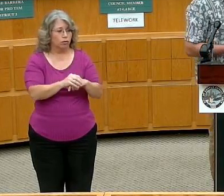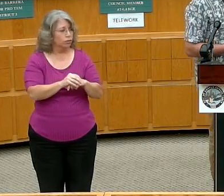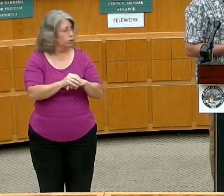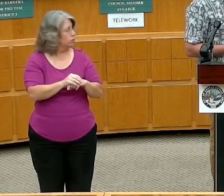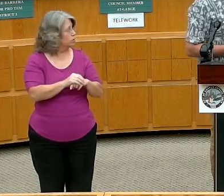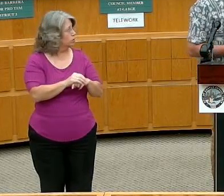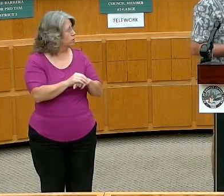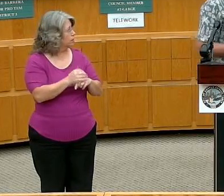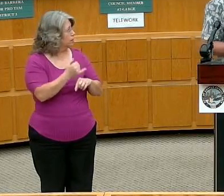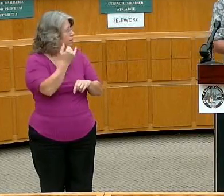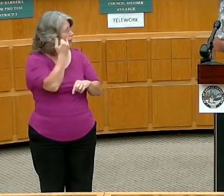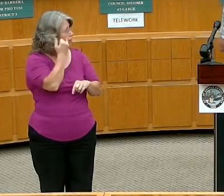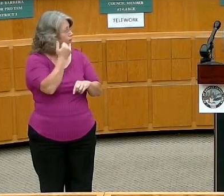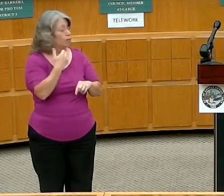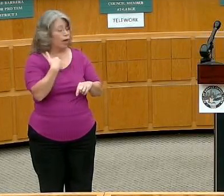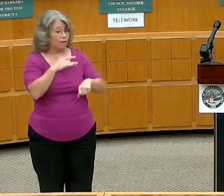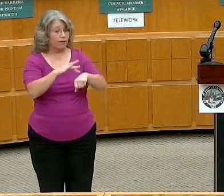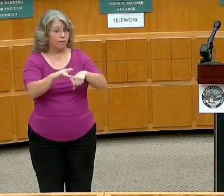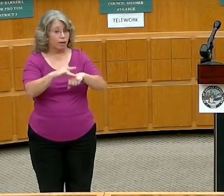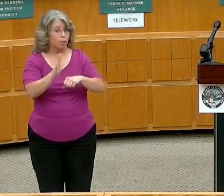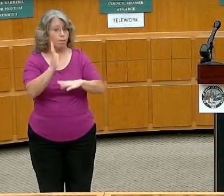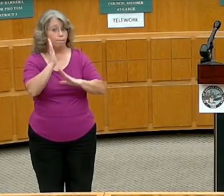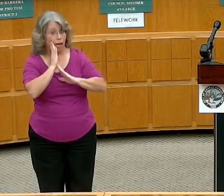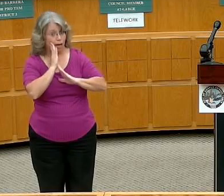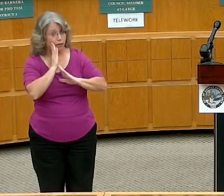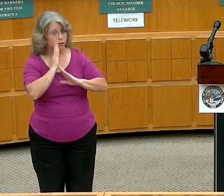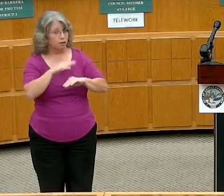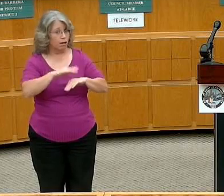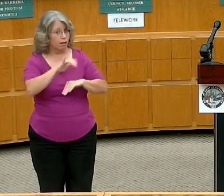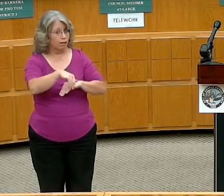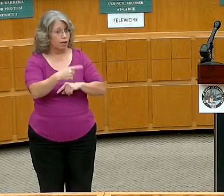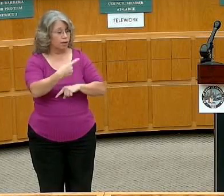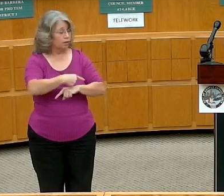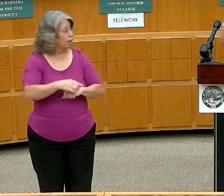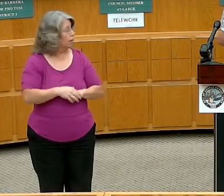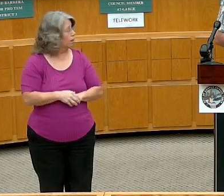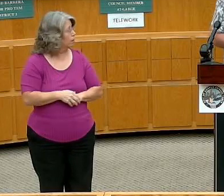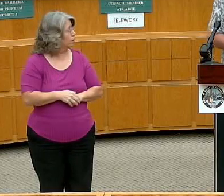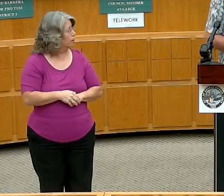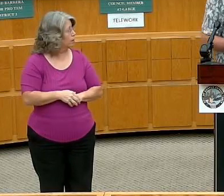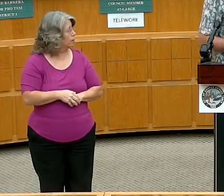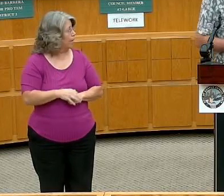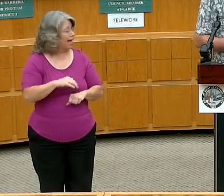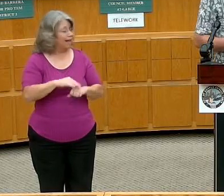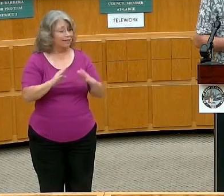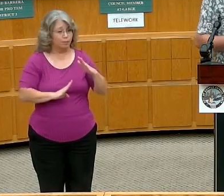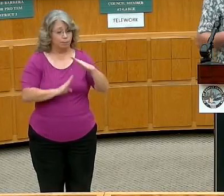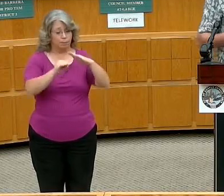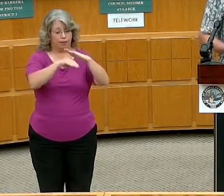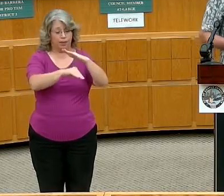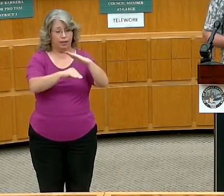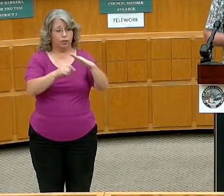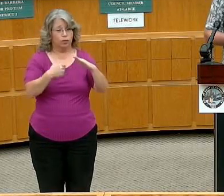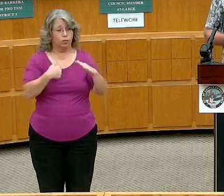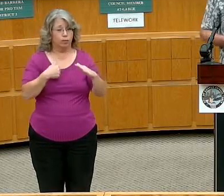day. At the peak, where we're looking at over 12,000 for the